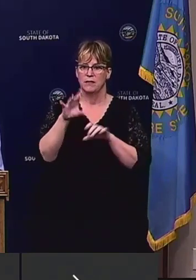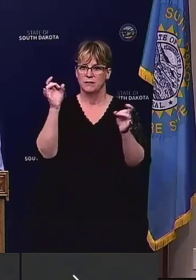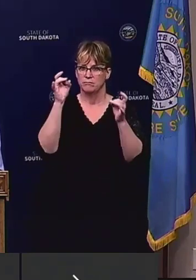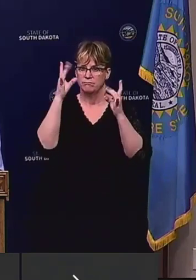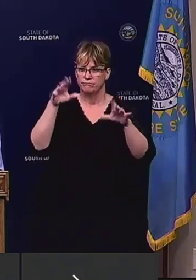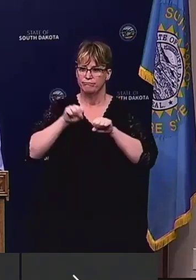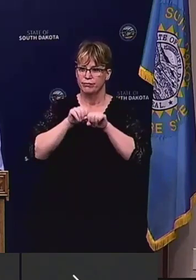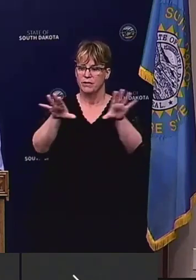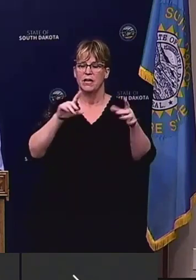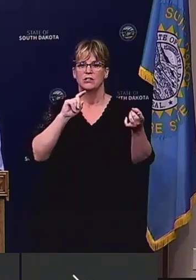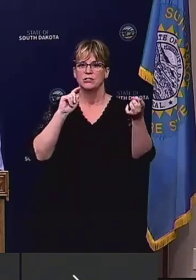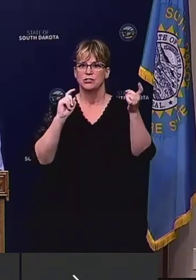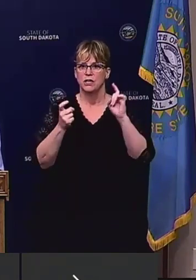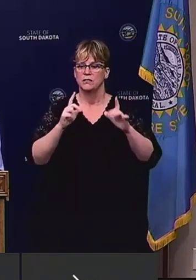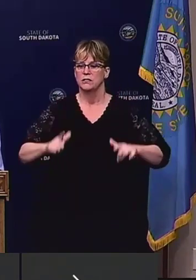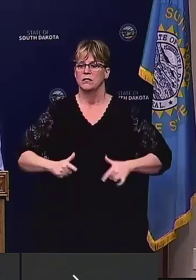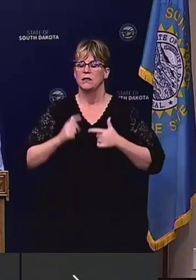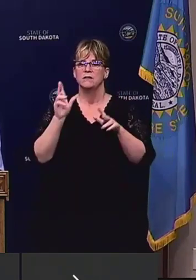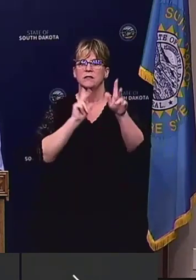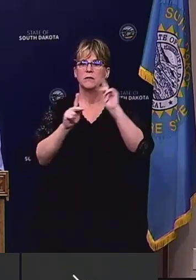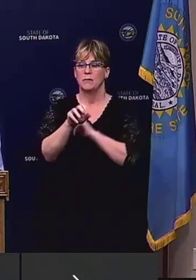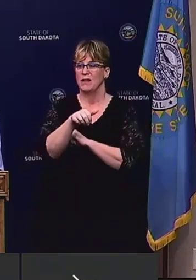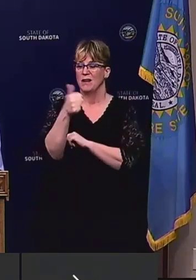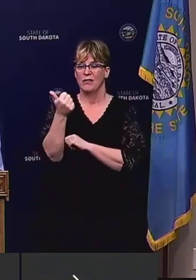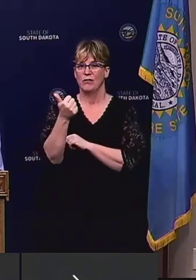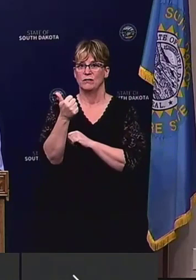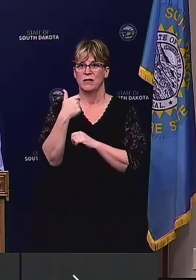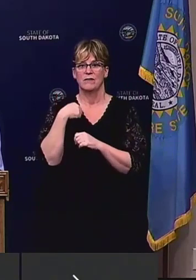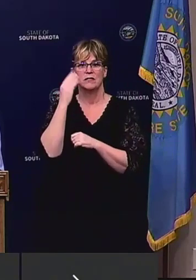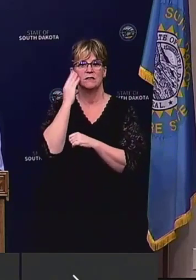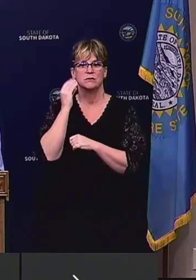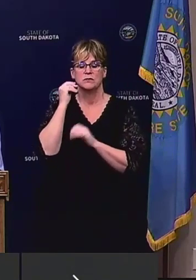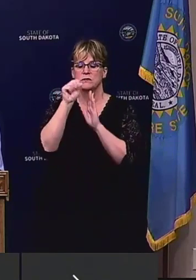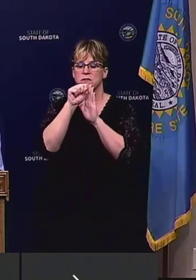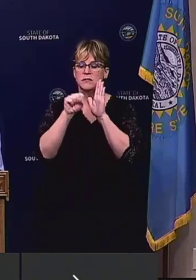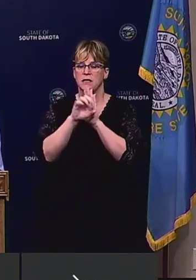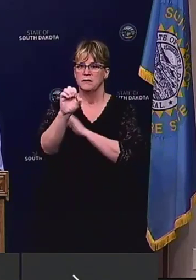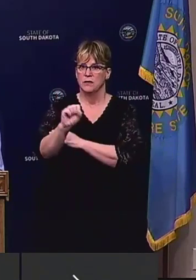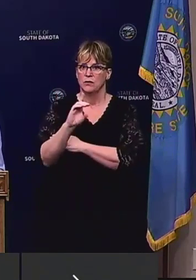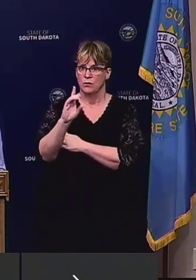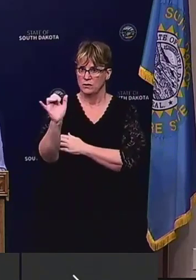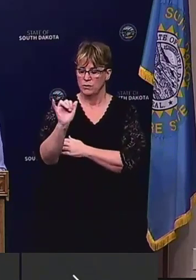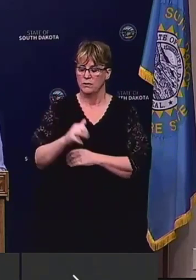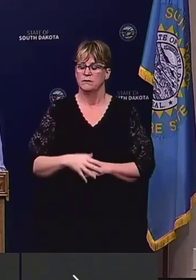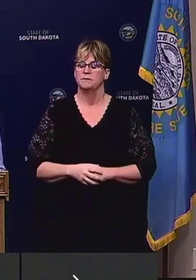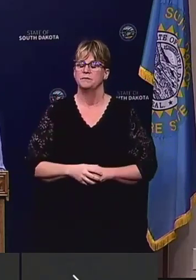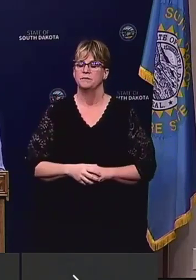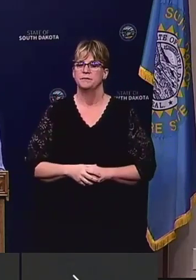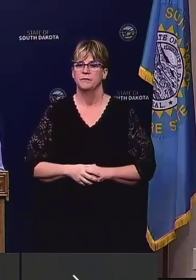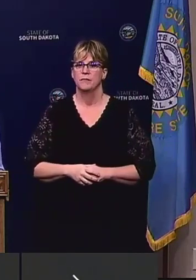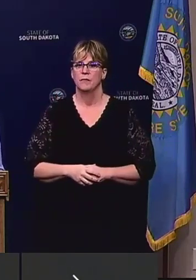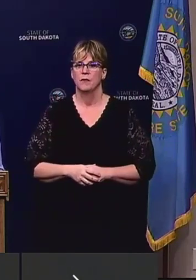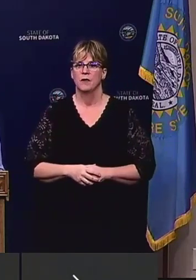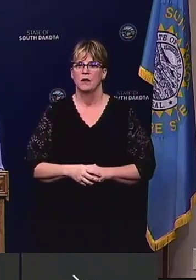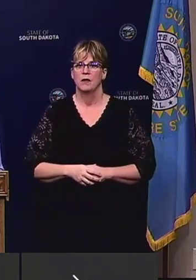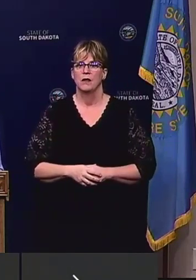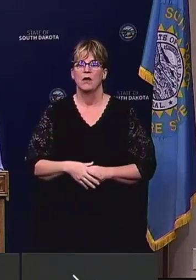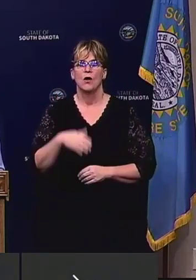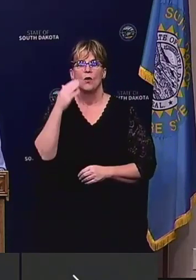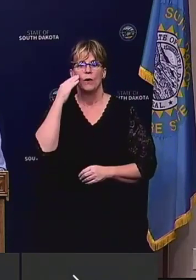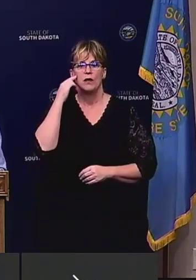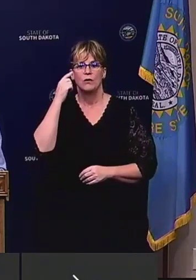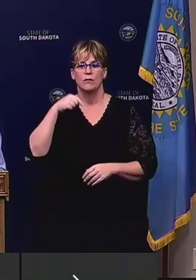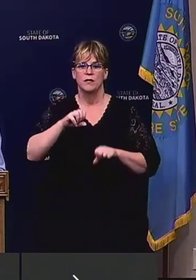has greatly changed the path that many other people have been on in the state of South Dakota as well. We all knew that this virus would